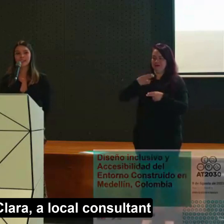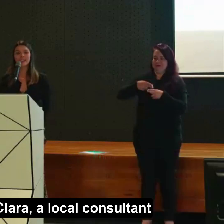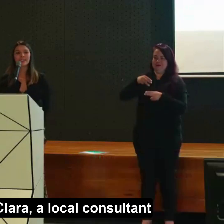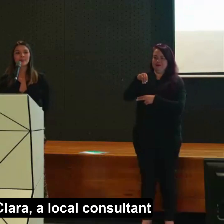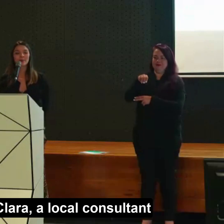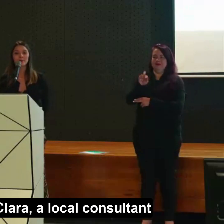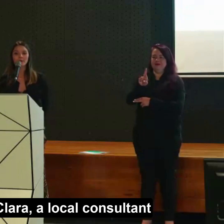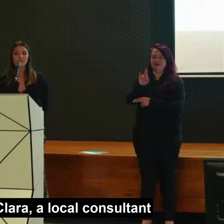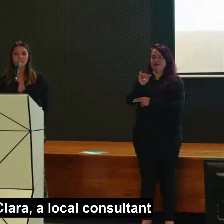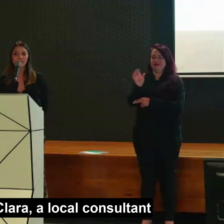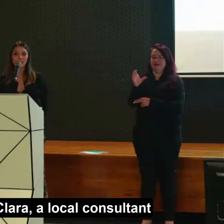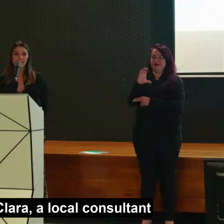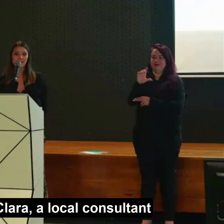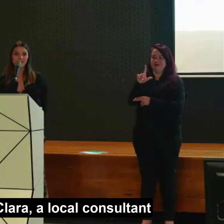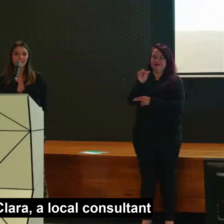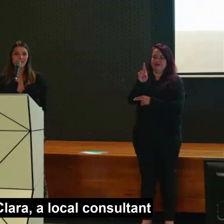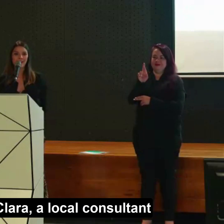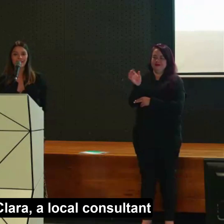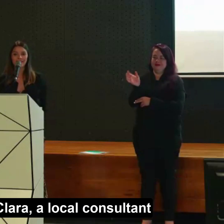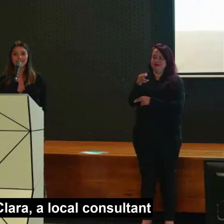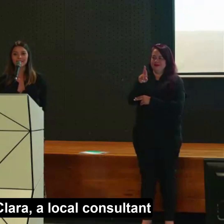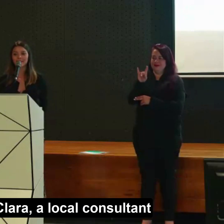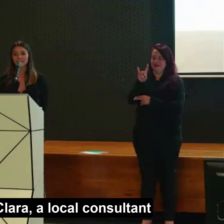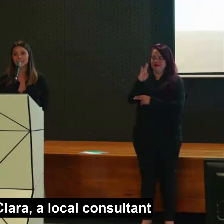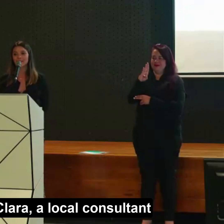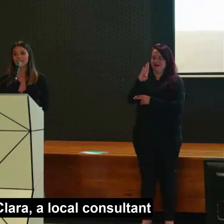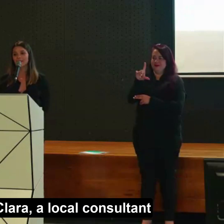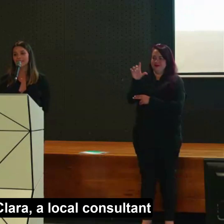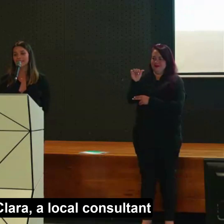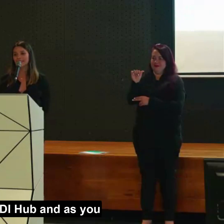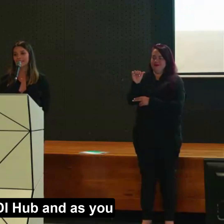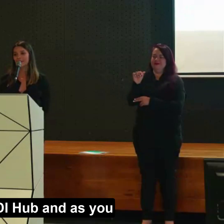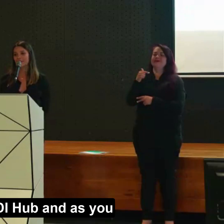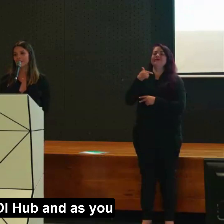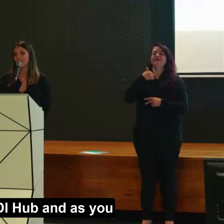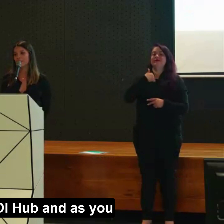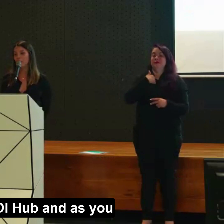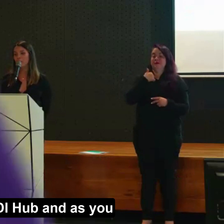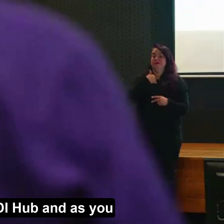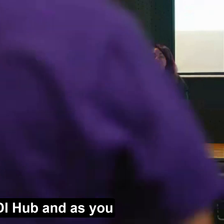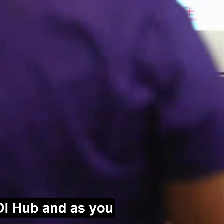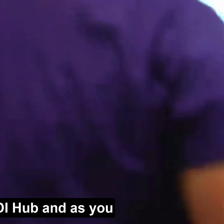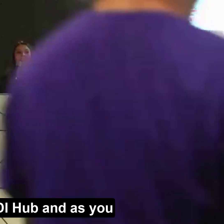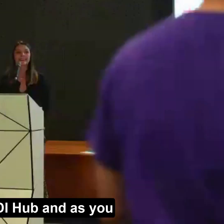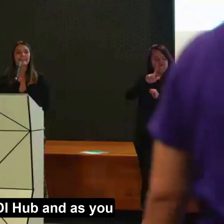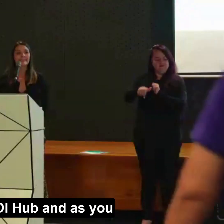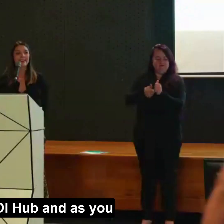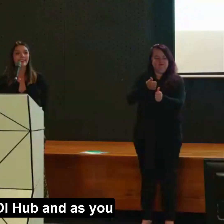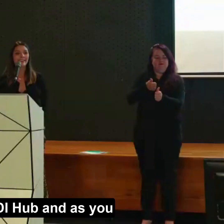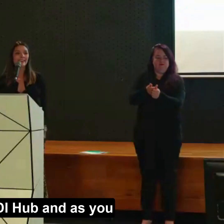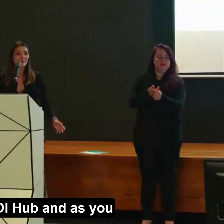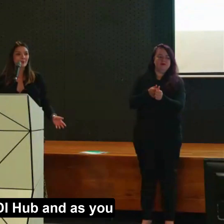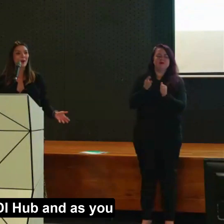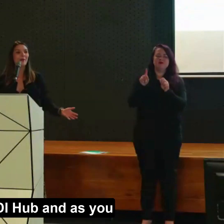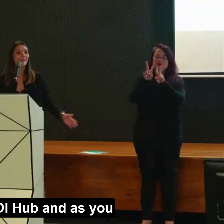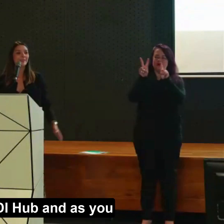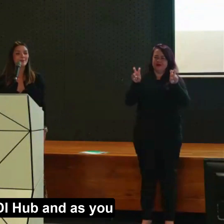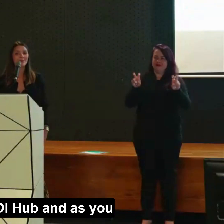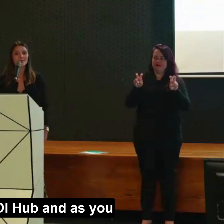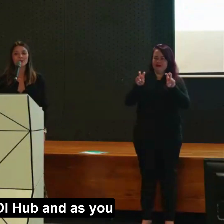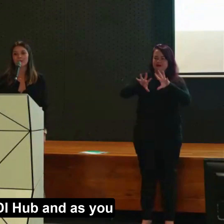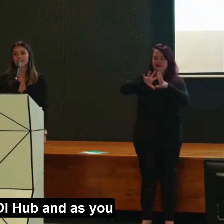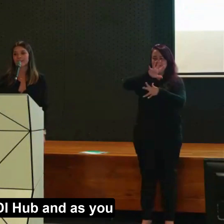for being here. I am Mara Clara Rubio. I'm a local consultant for the GDI Hub.